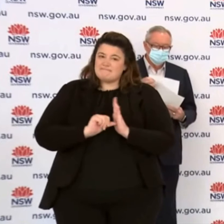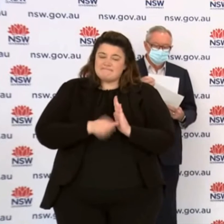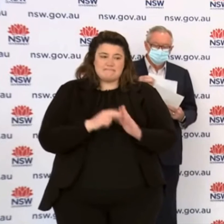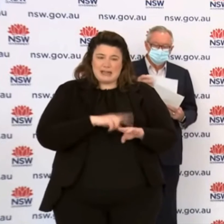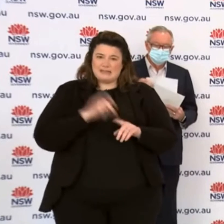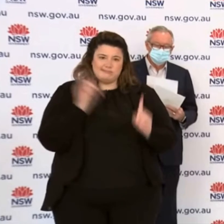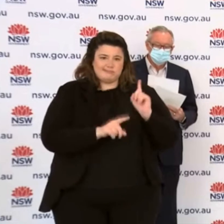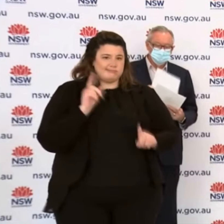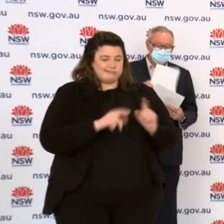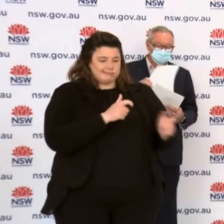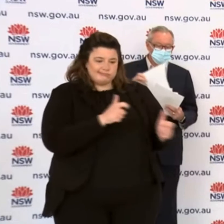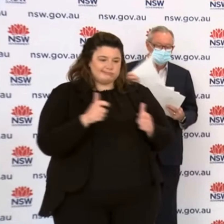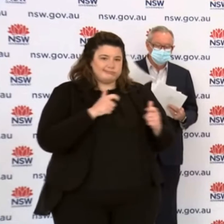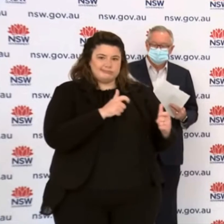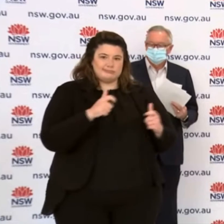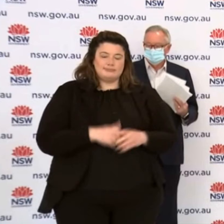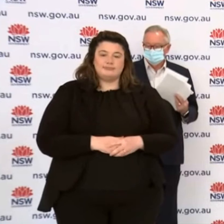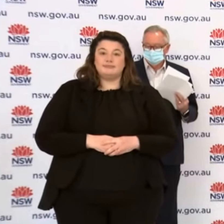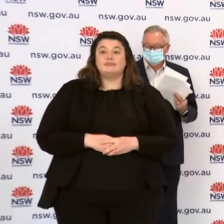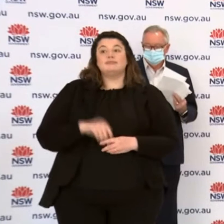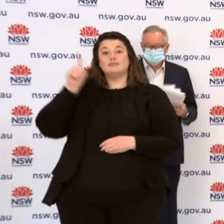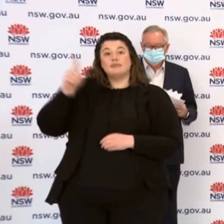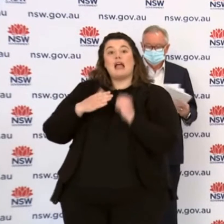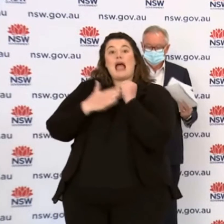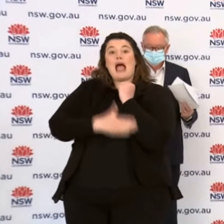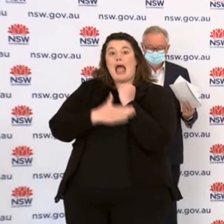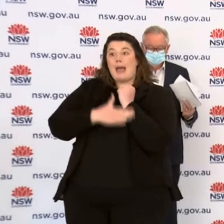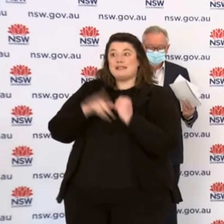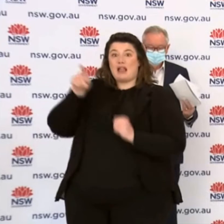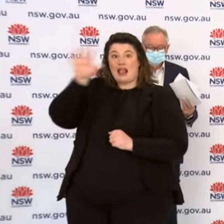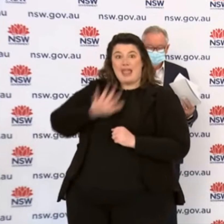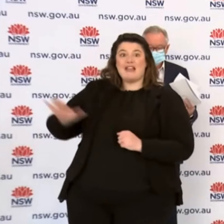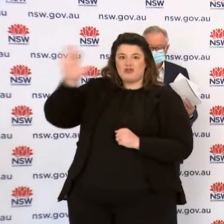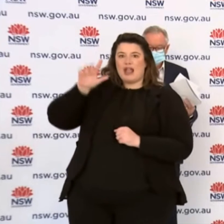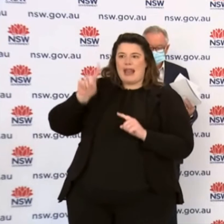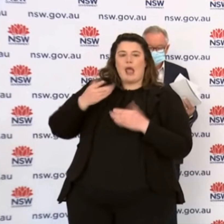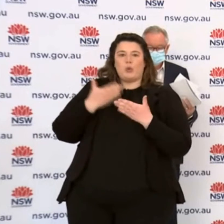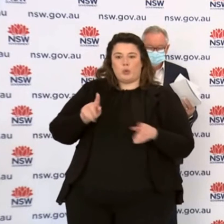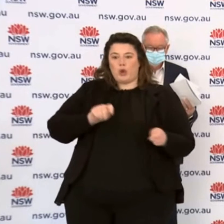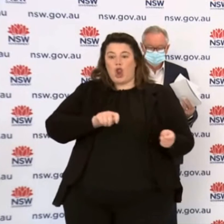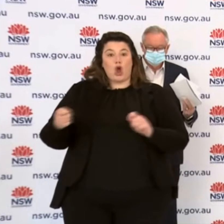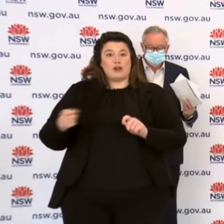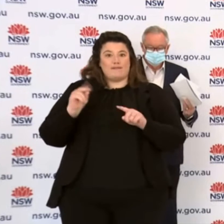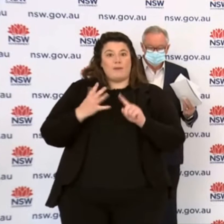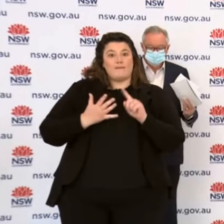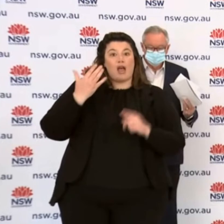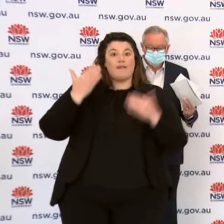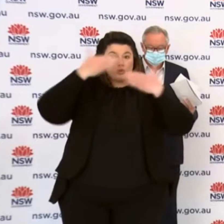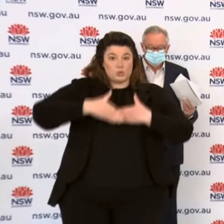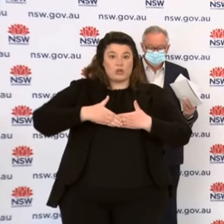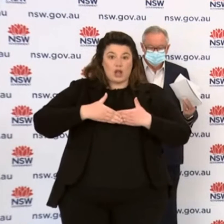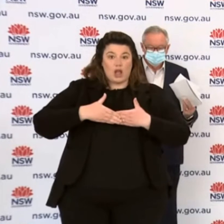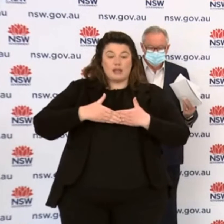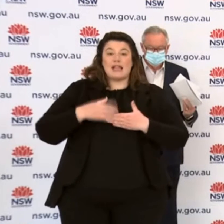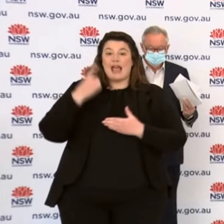some restrictions up in the Armidale and Guyra area. I want people to feel supported that there's an emergency operations